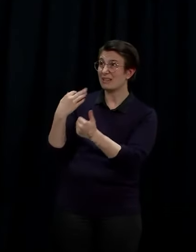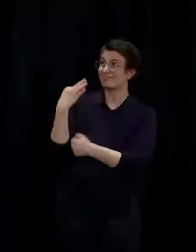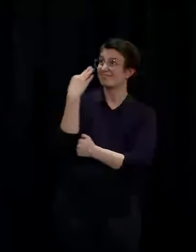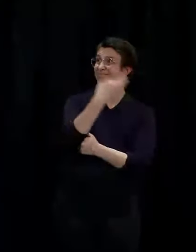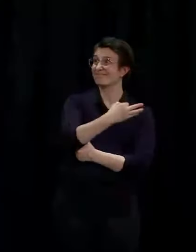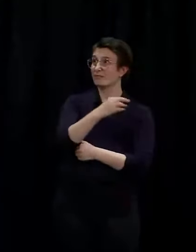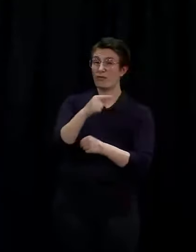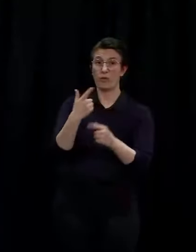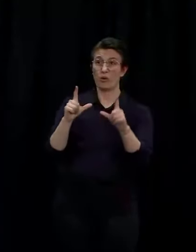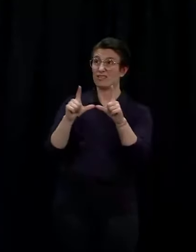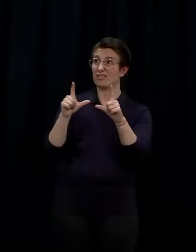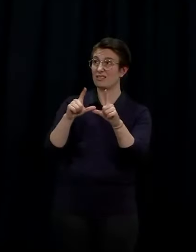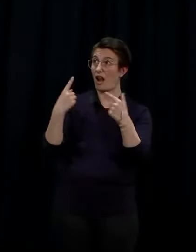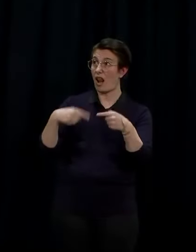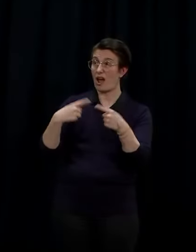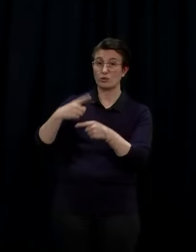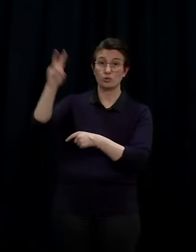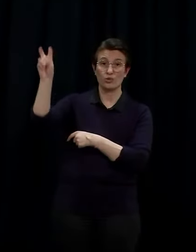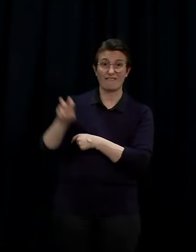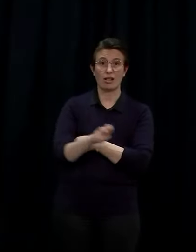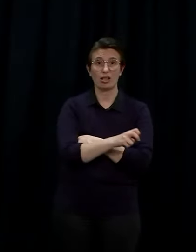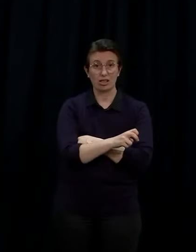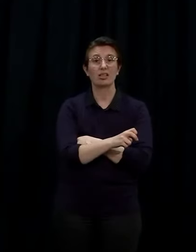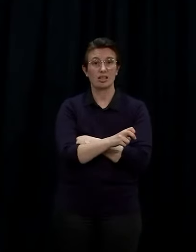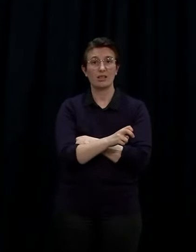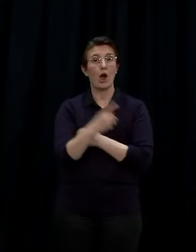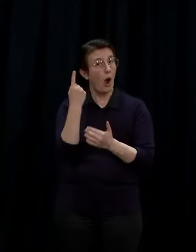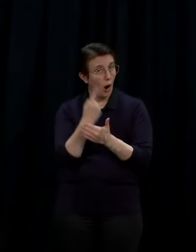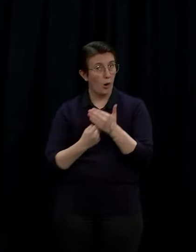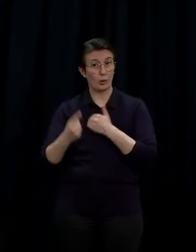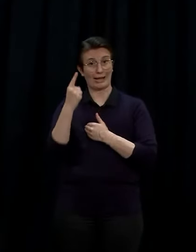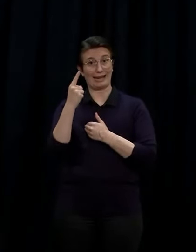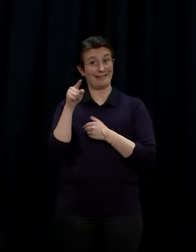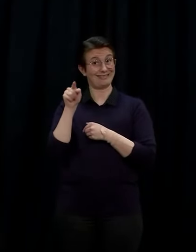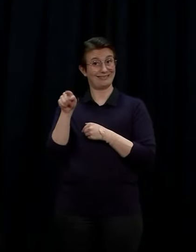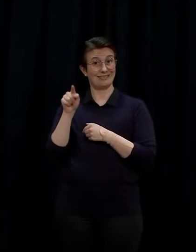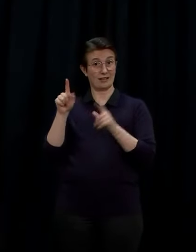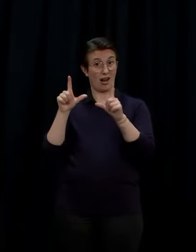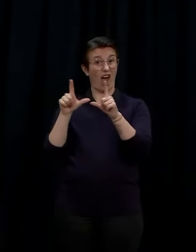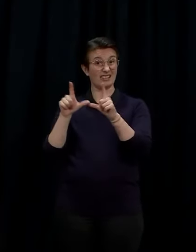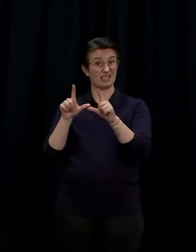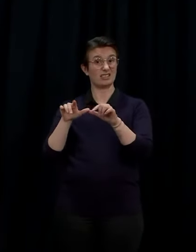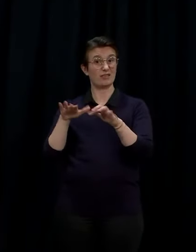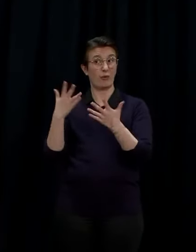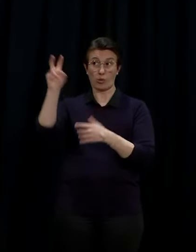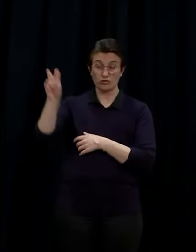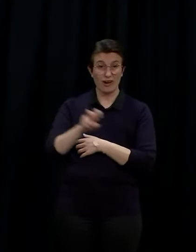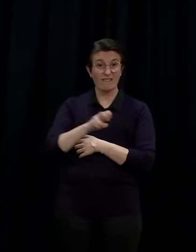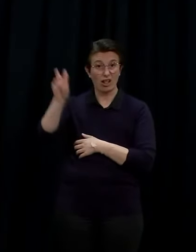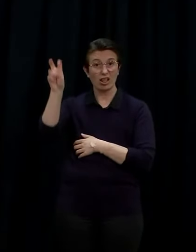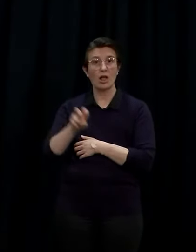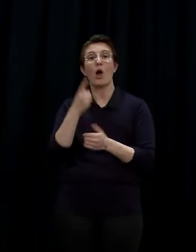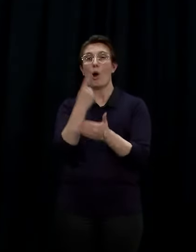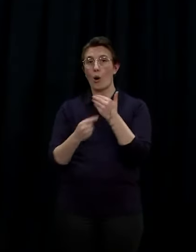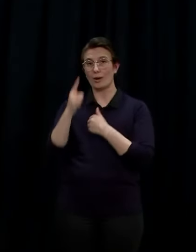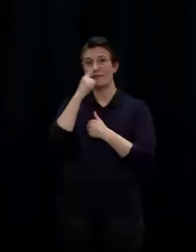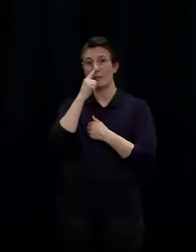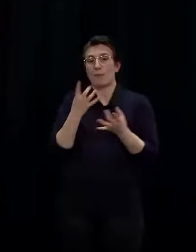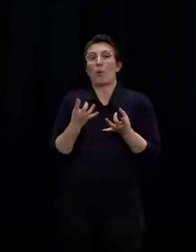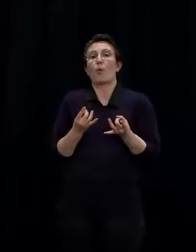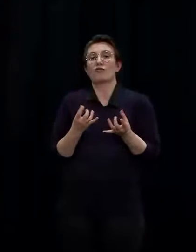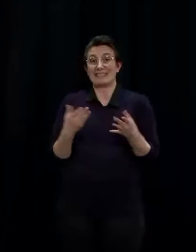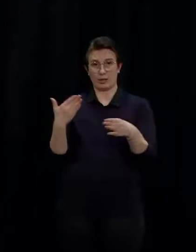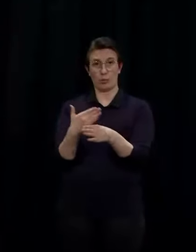to workers who are already working in alert level 4. The MB Business Travel Document System will be open for applications